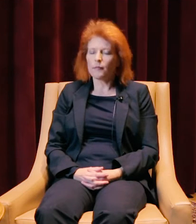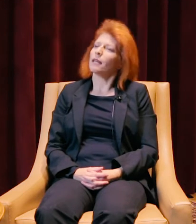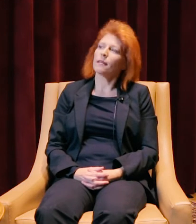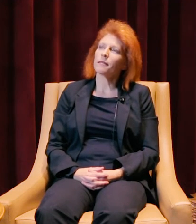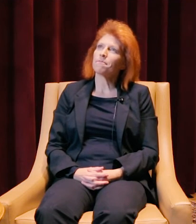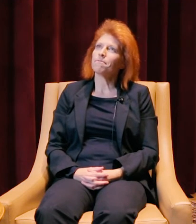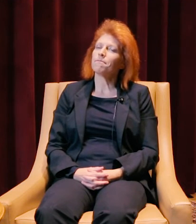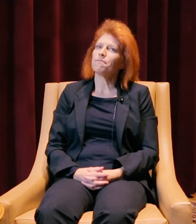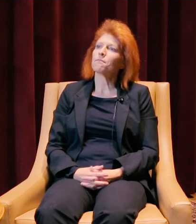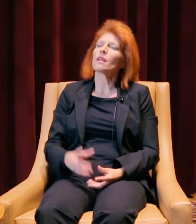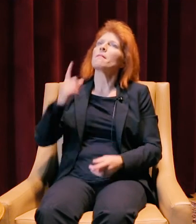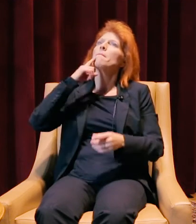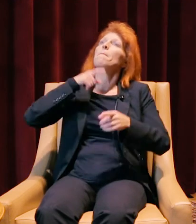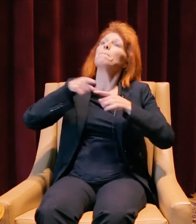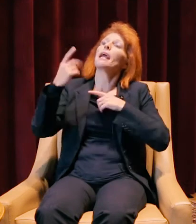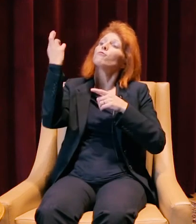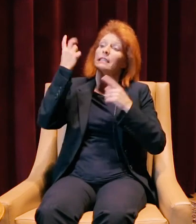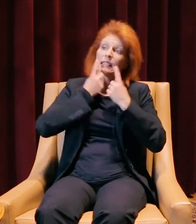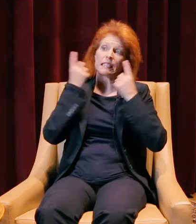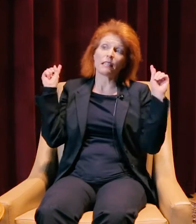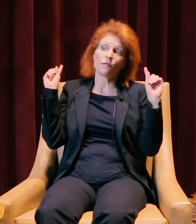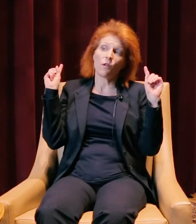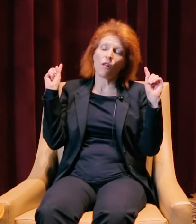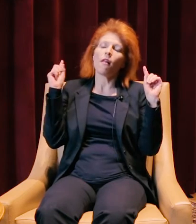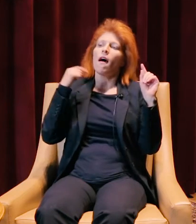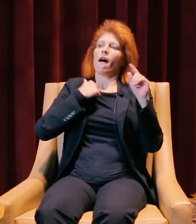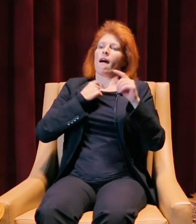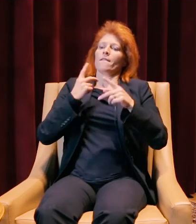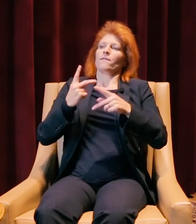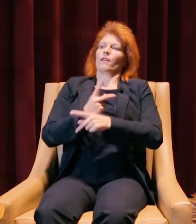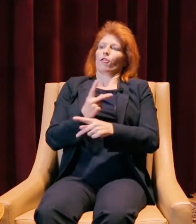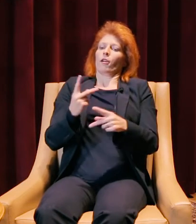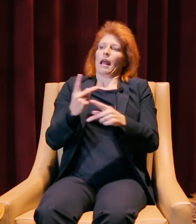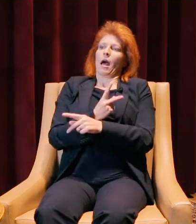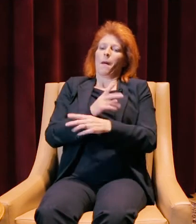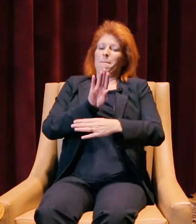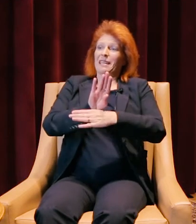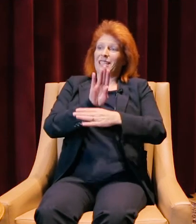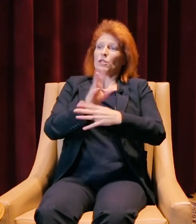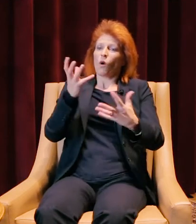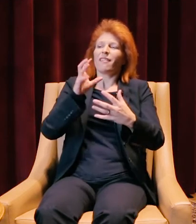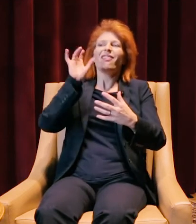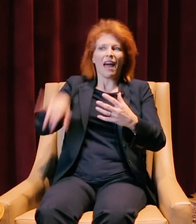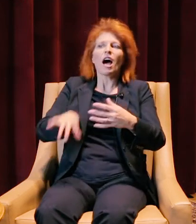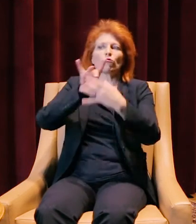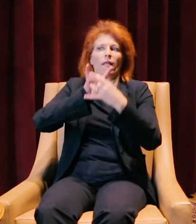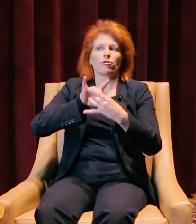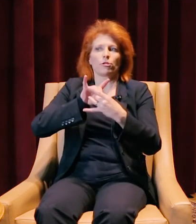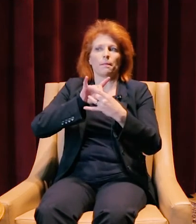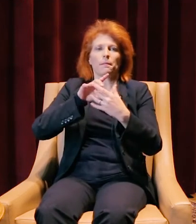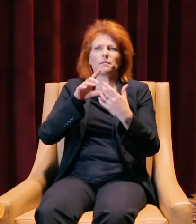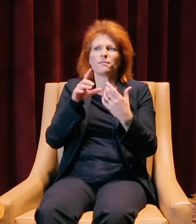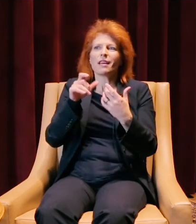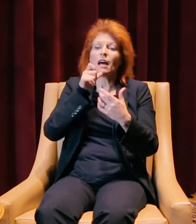I think the main reason I was successful is I figured out that business is mostly about relationships.